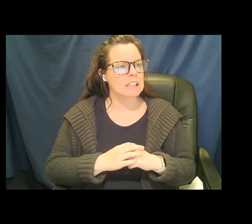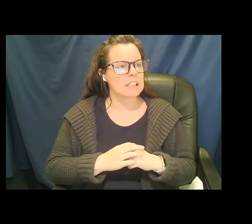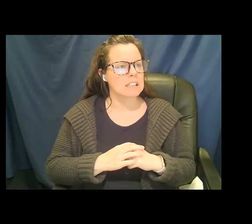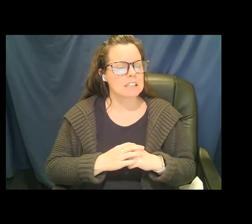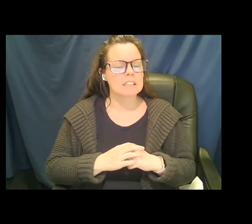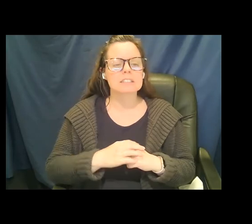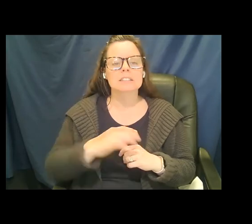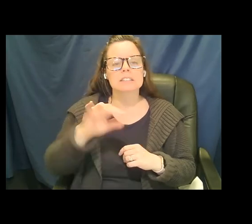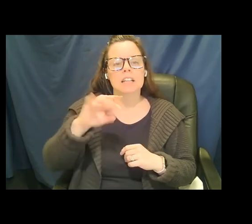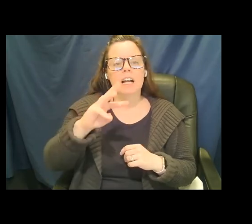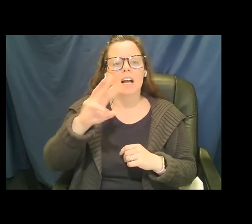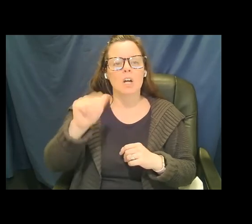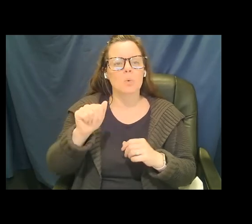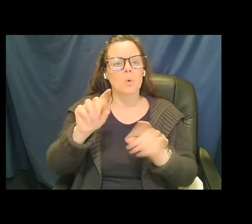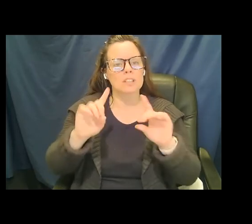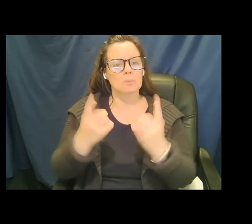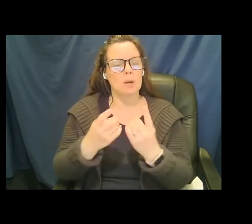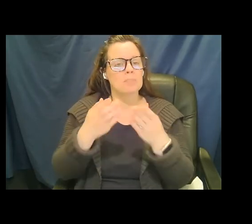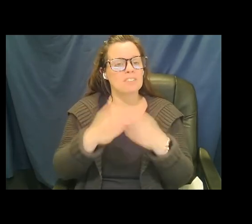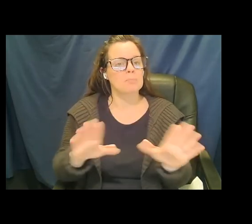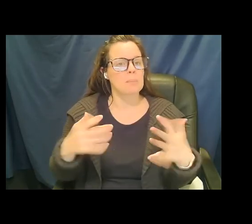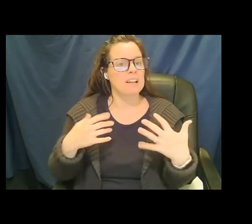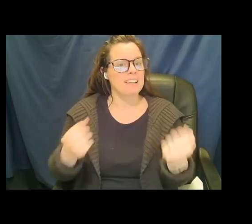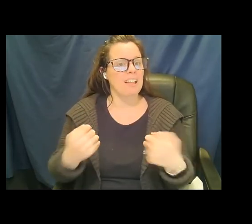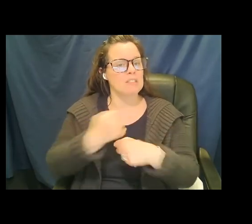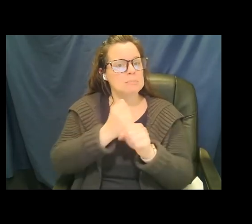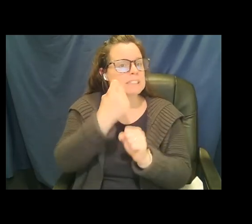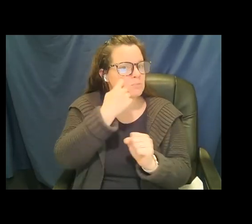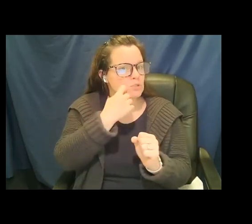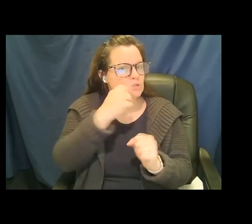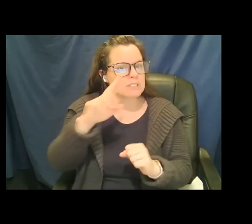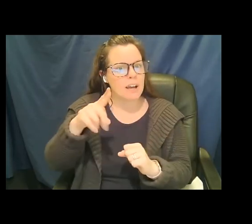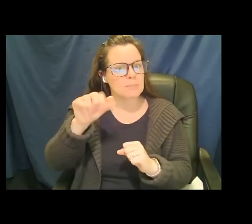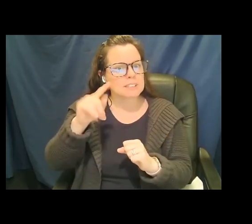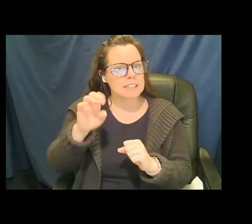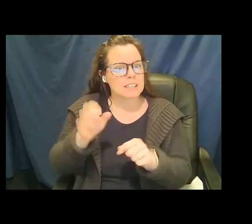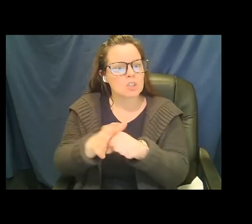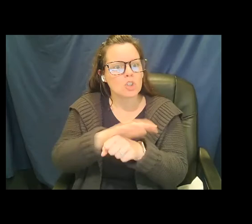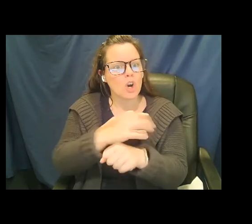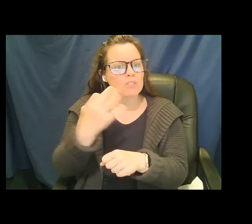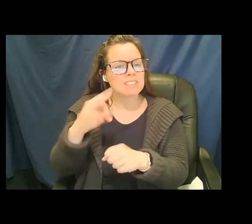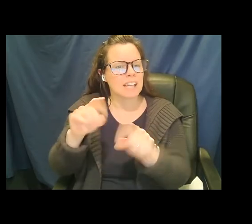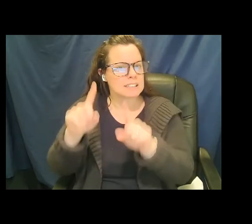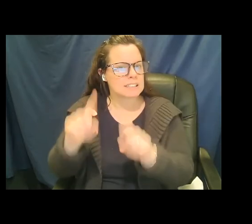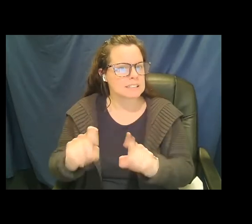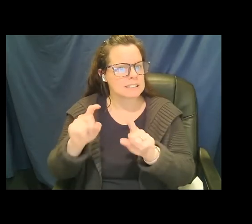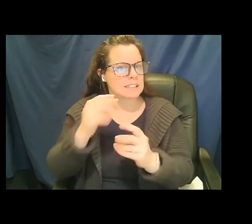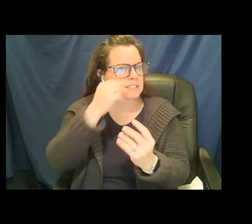The Iowa Department of Public Health has made some recent updates to COVID-19 testing information on